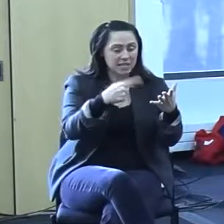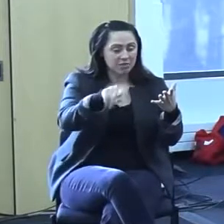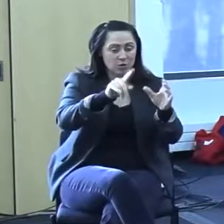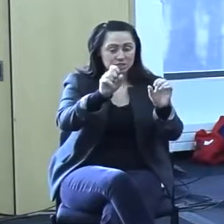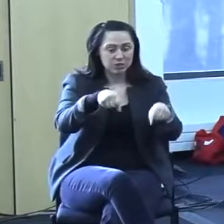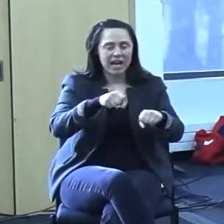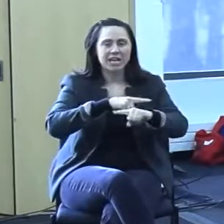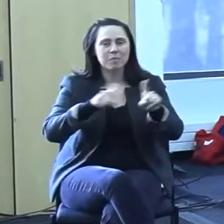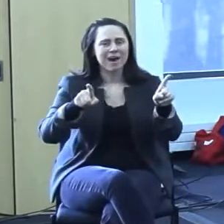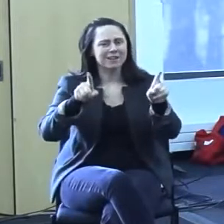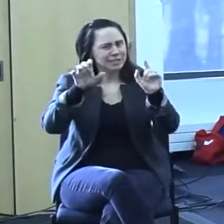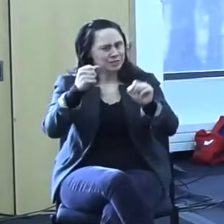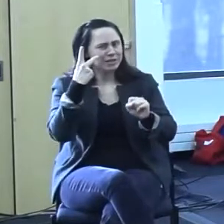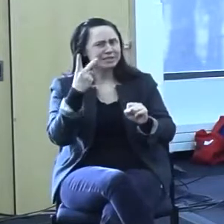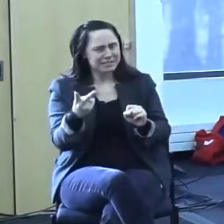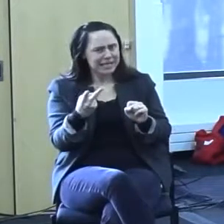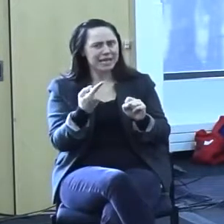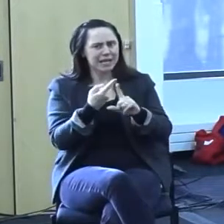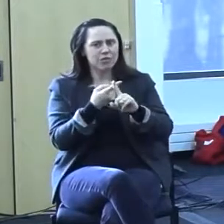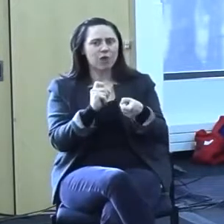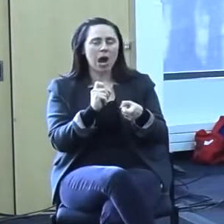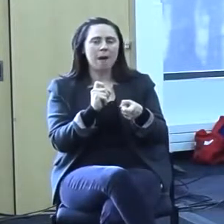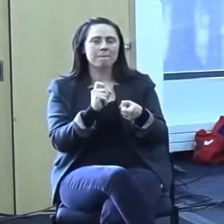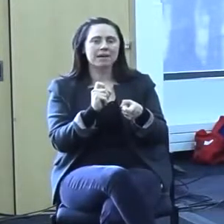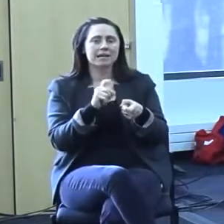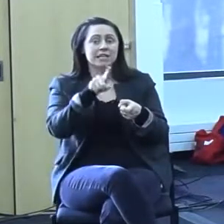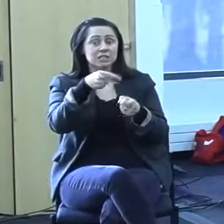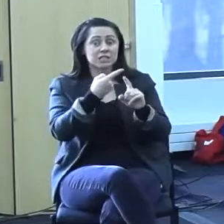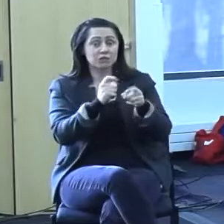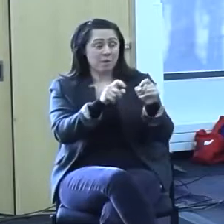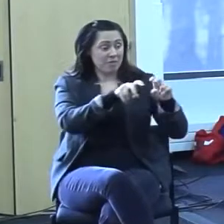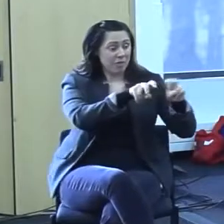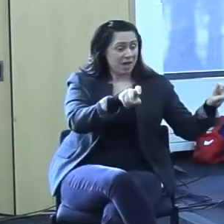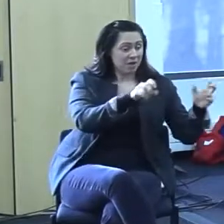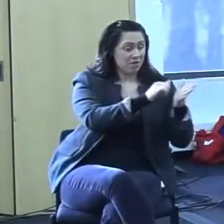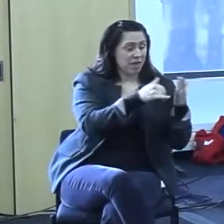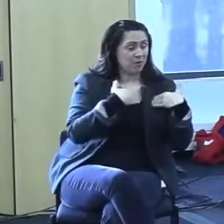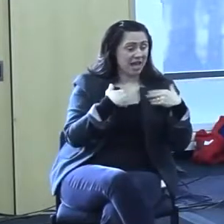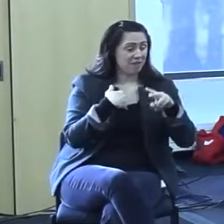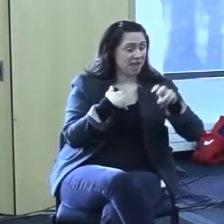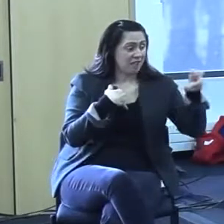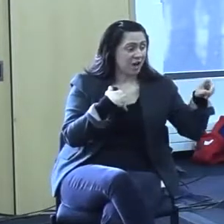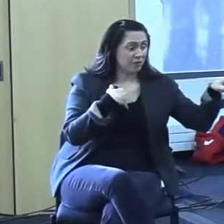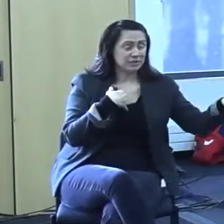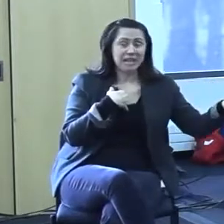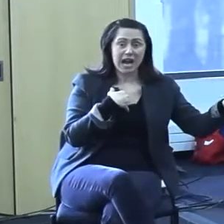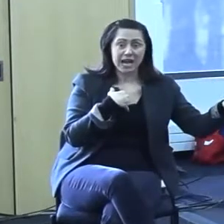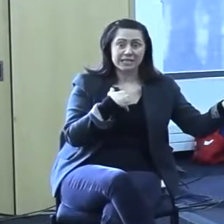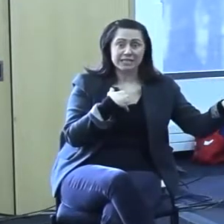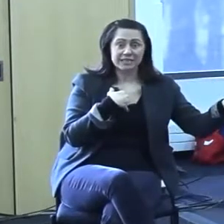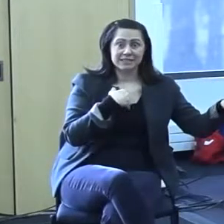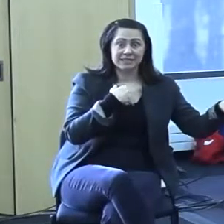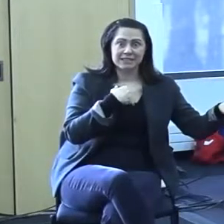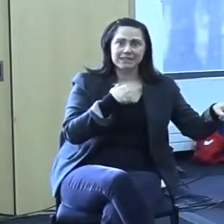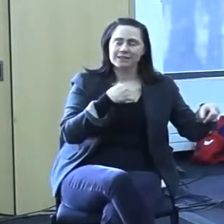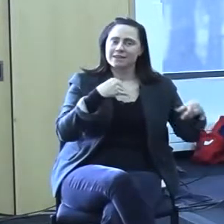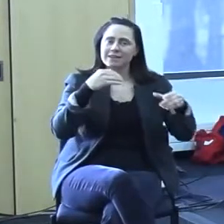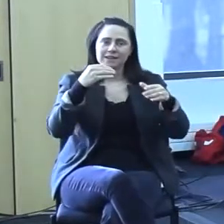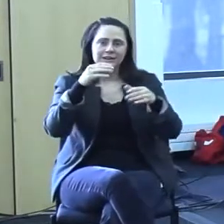can. But as you can see from just from the panel that we have on the other side there,